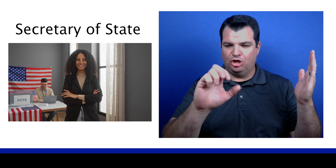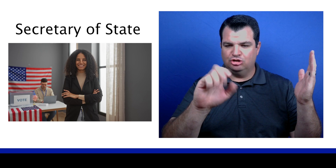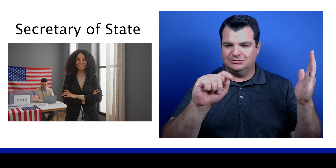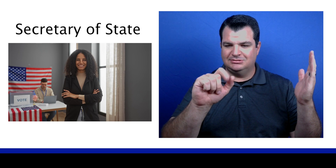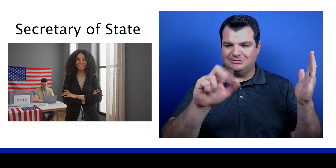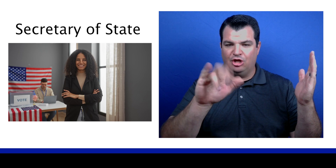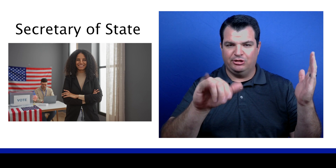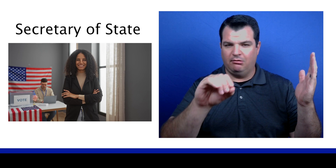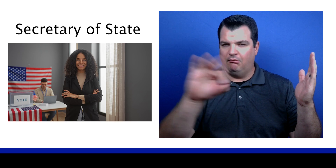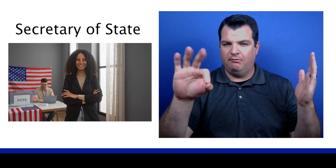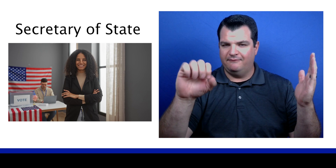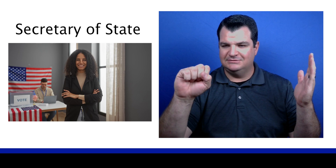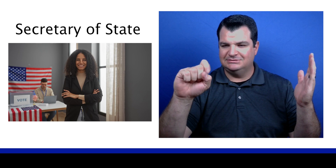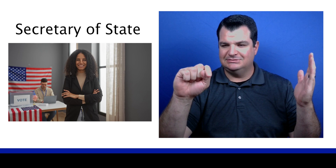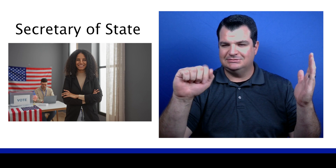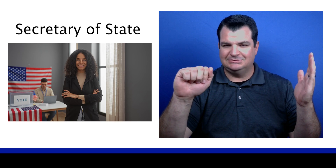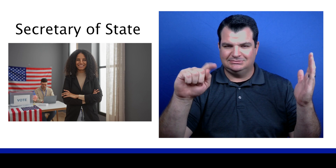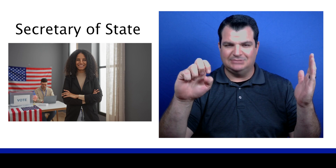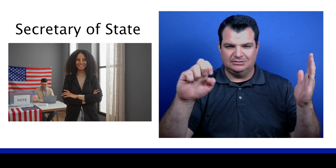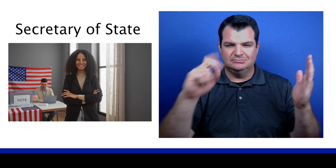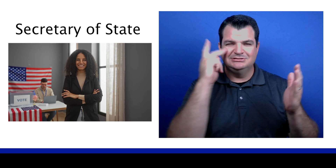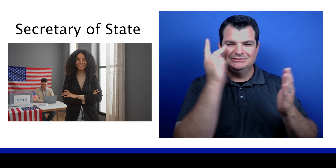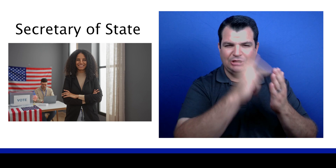Secretary of State.